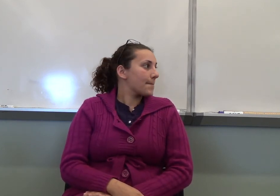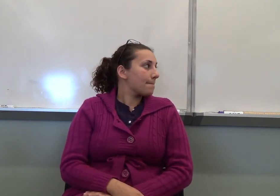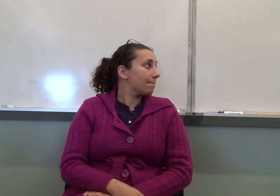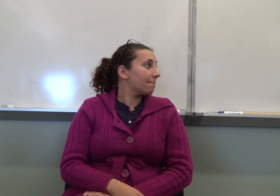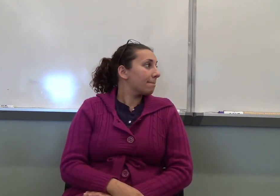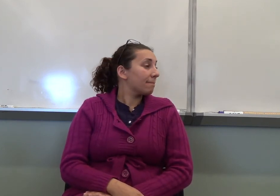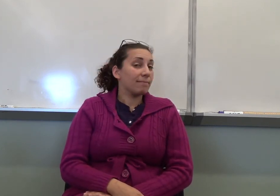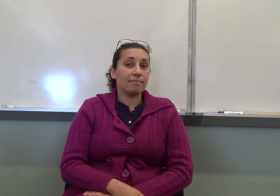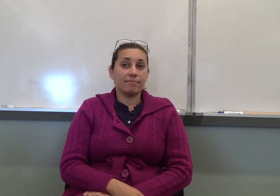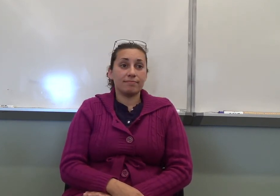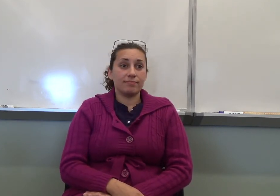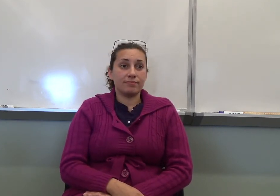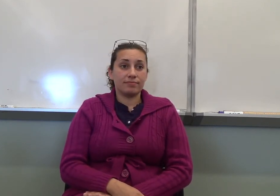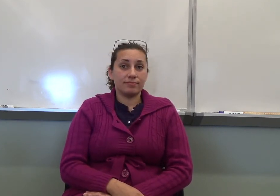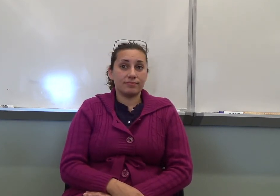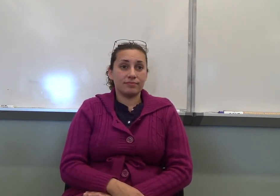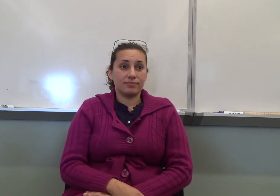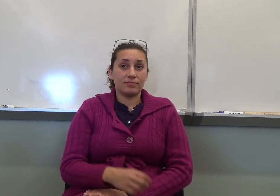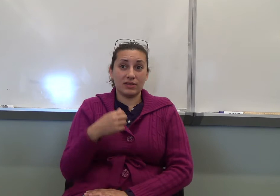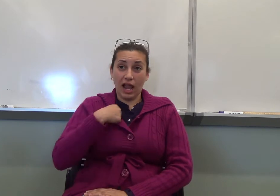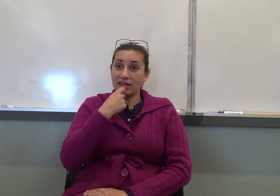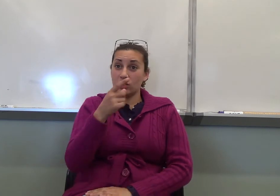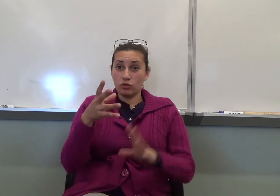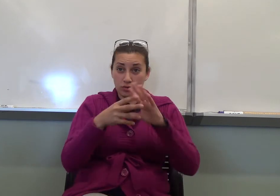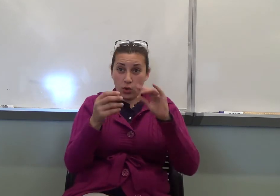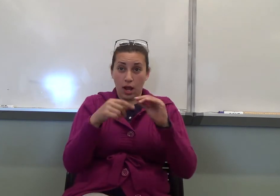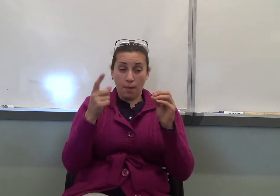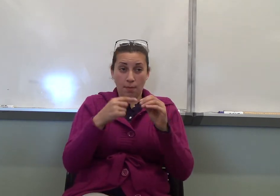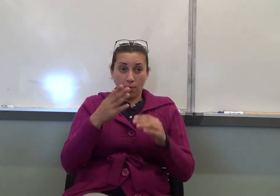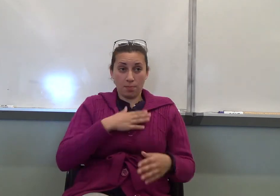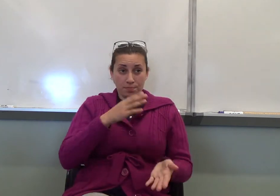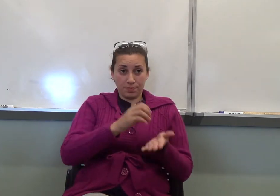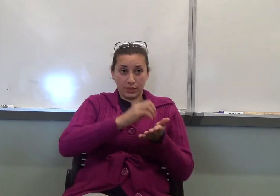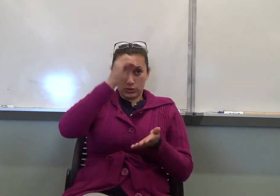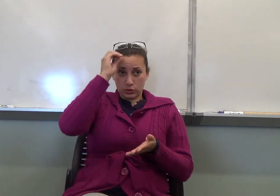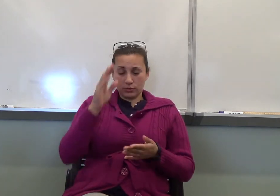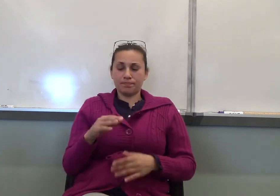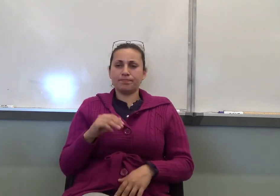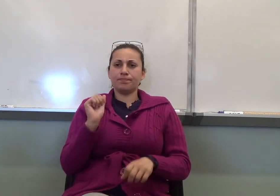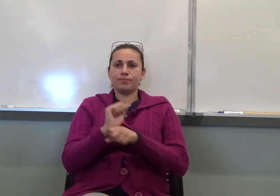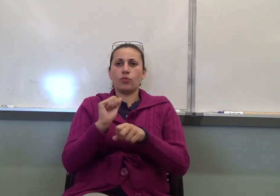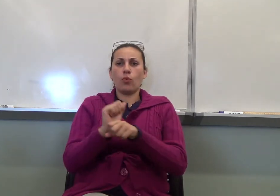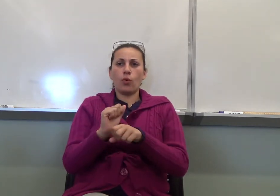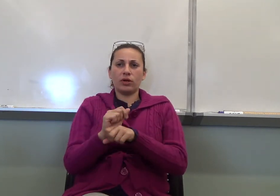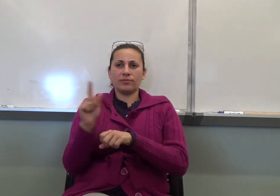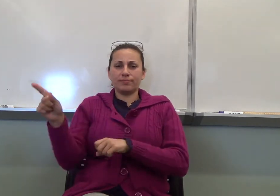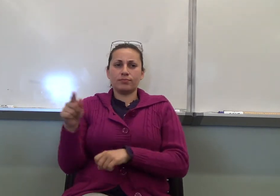I think I told you the story about my student who was working down in Merrill Lynch in the barnyard.